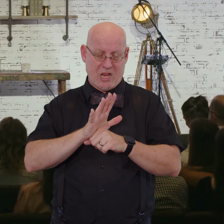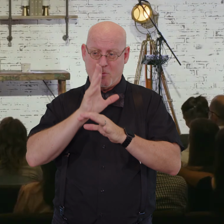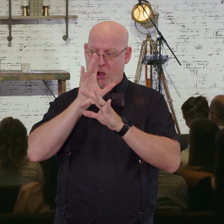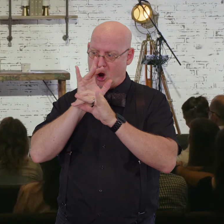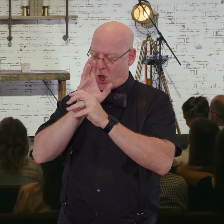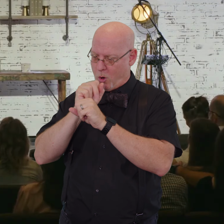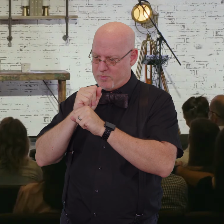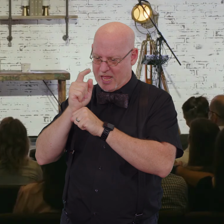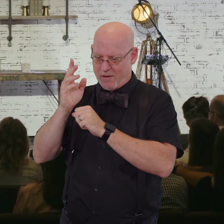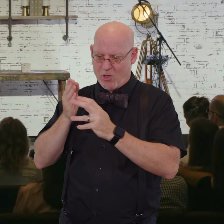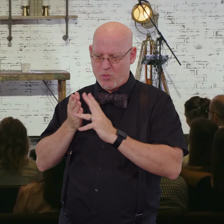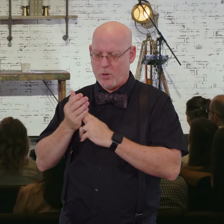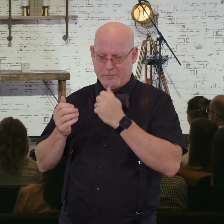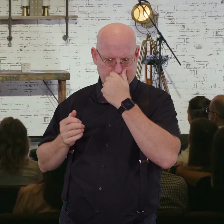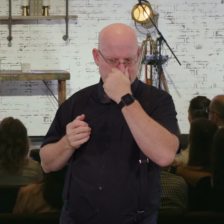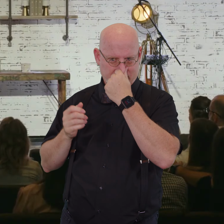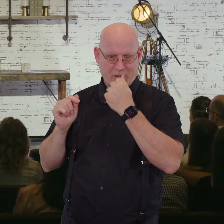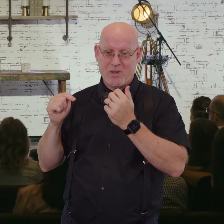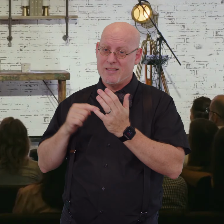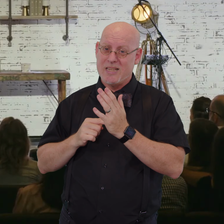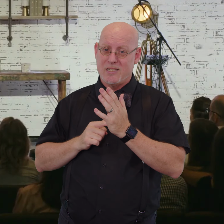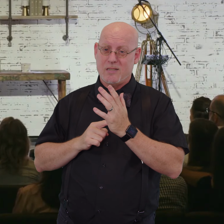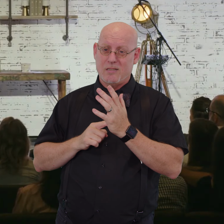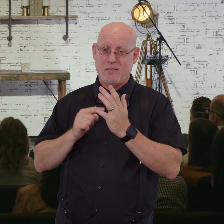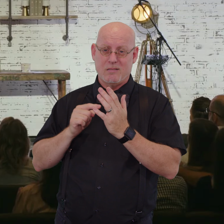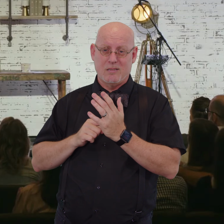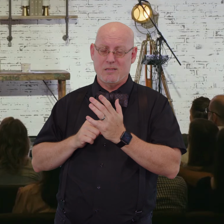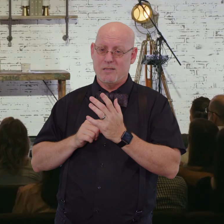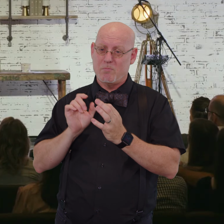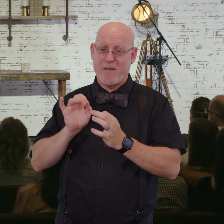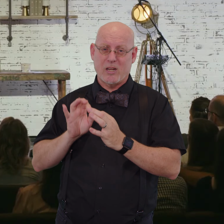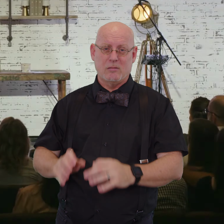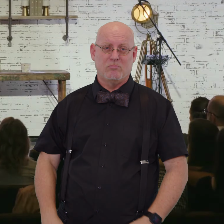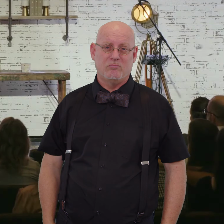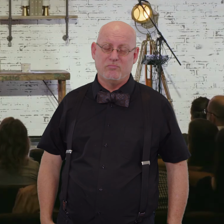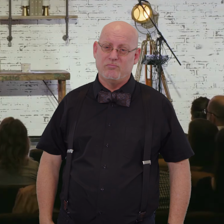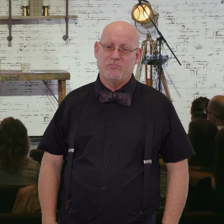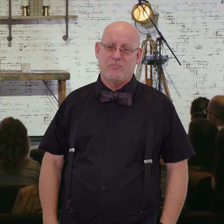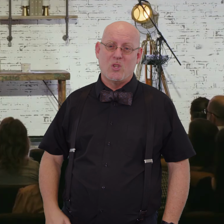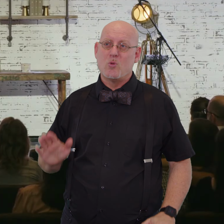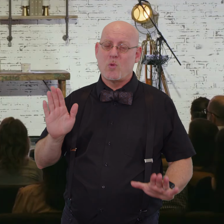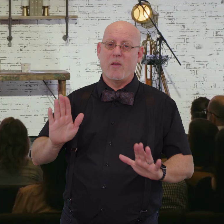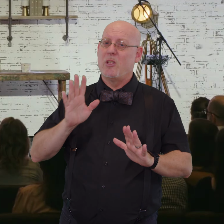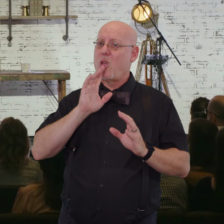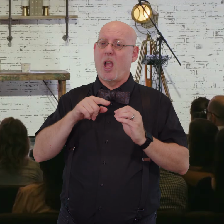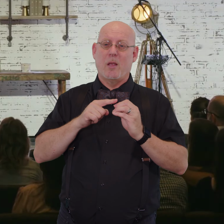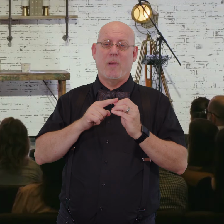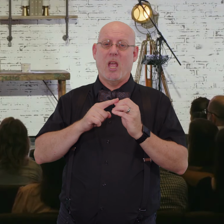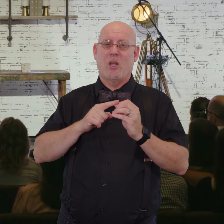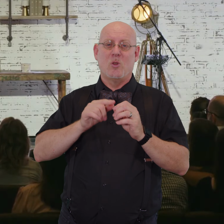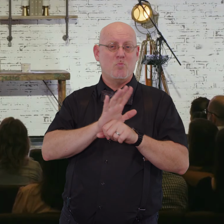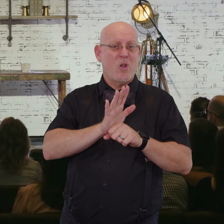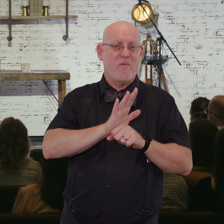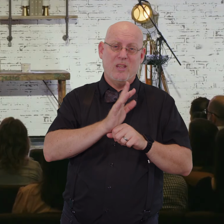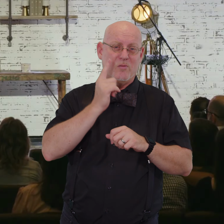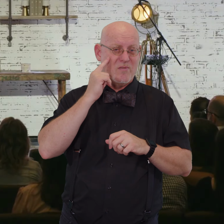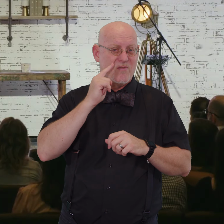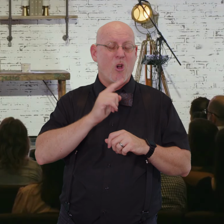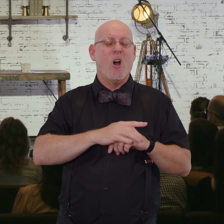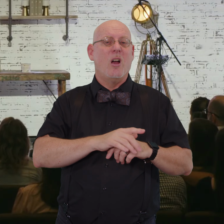at all I'm just in rapture halfway through I'm like this is this is vibing this is great this is what they talk about this is what the